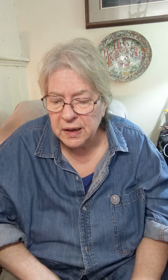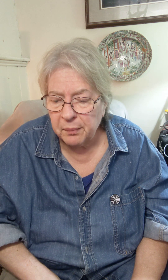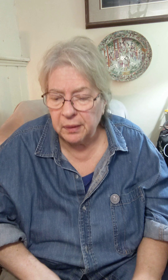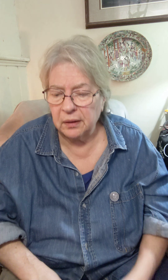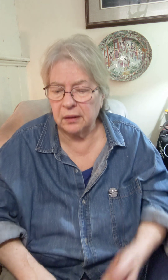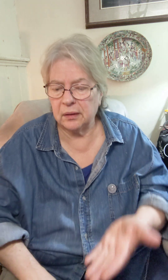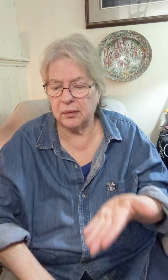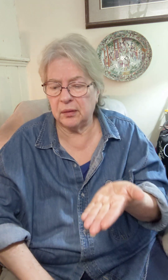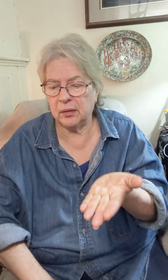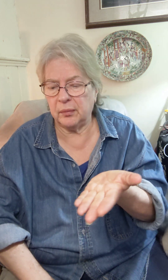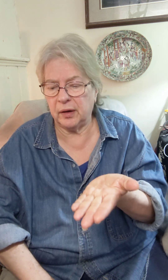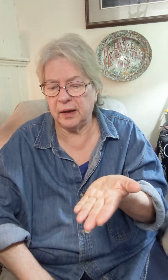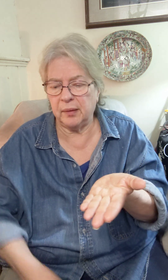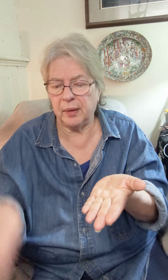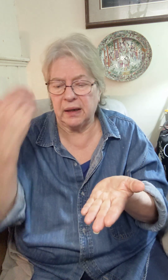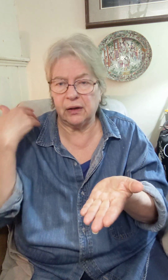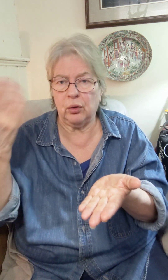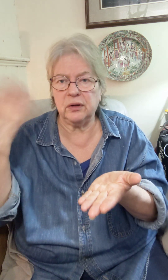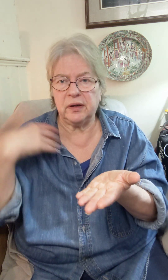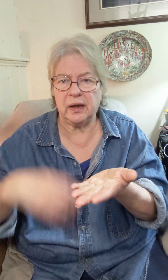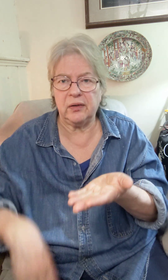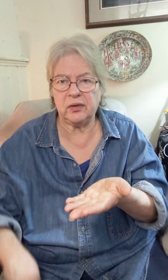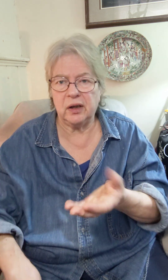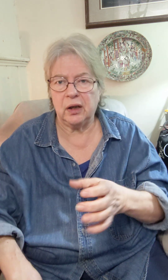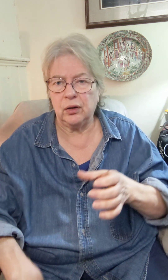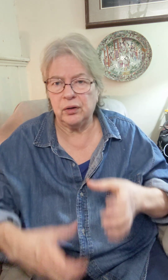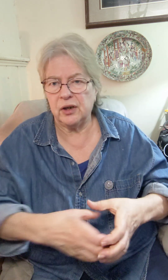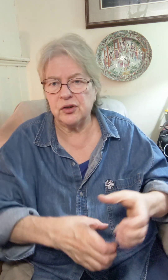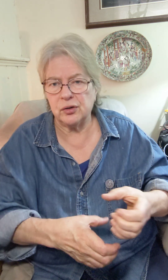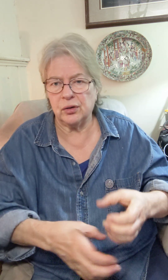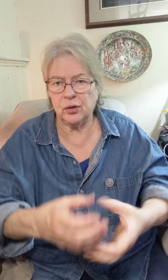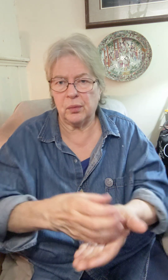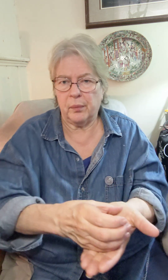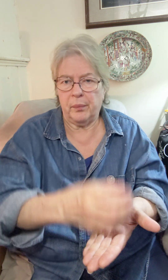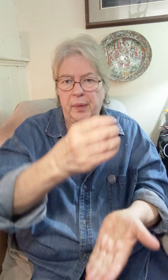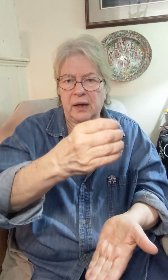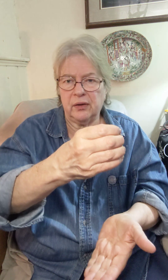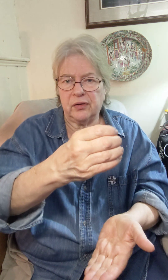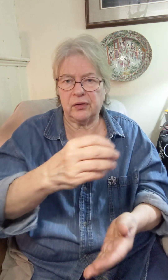cream, again, back in the olden days, you'd get your bottles of